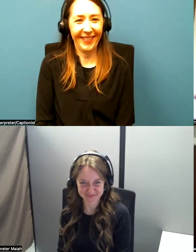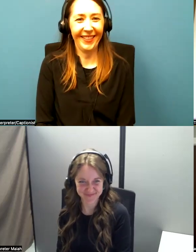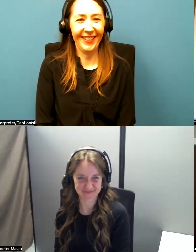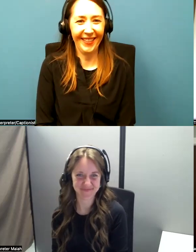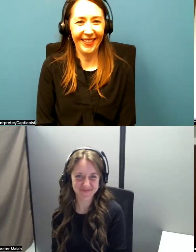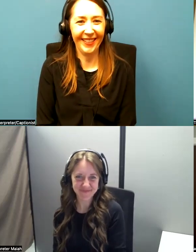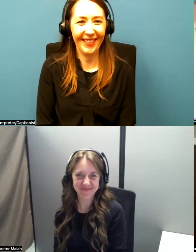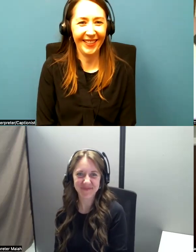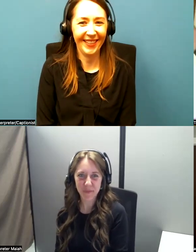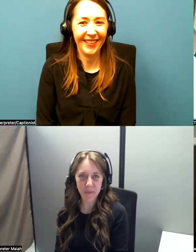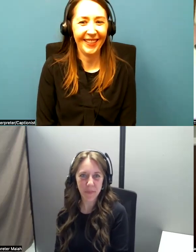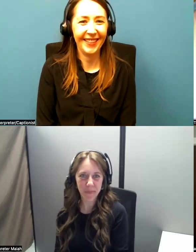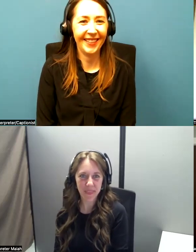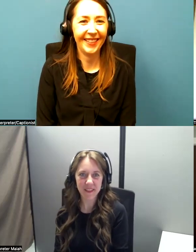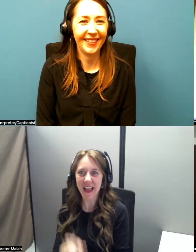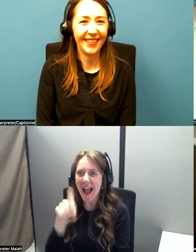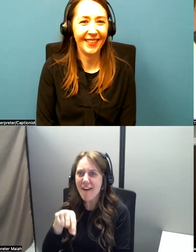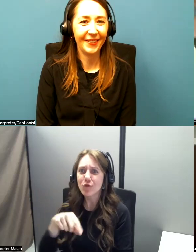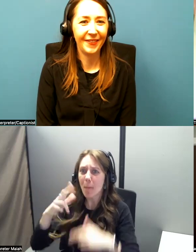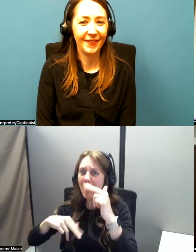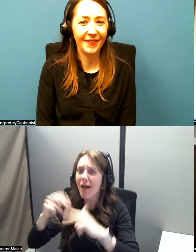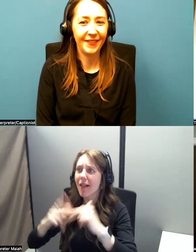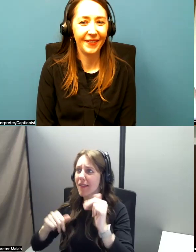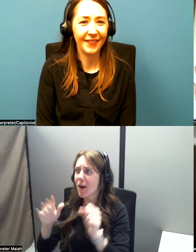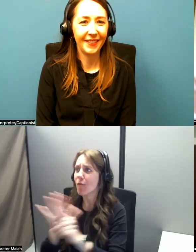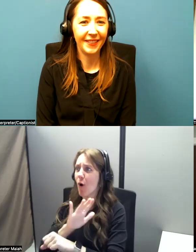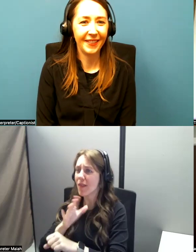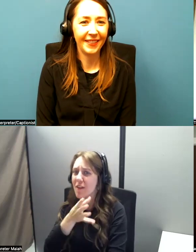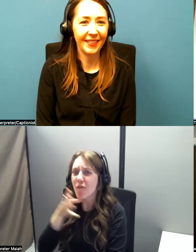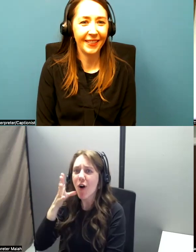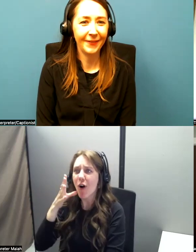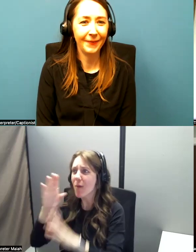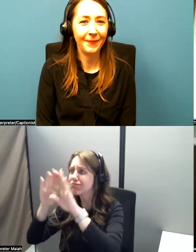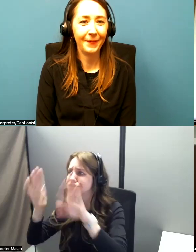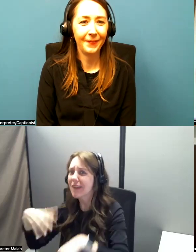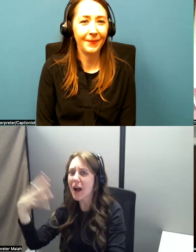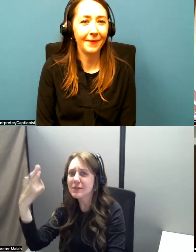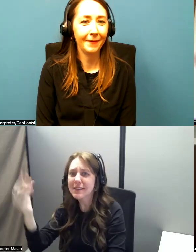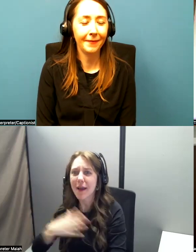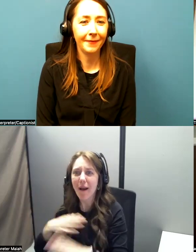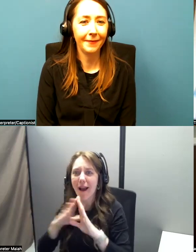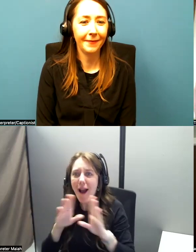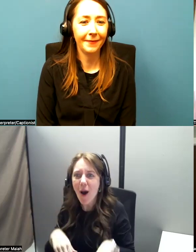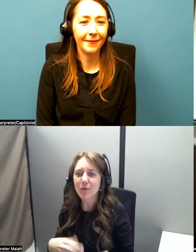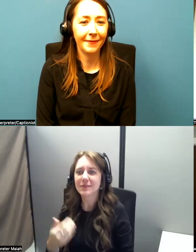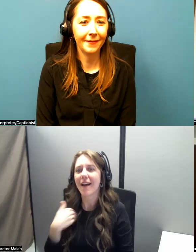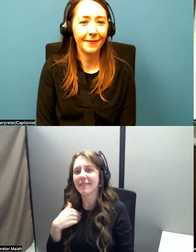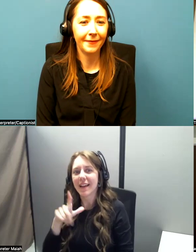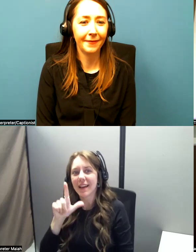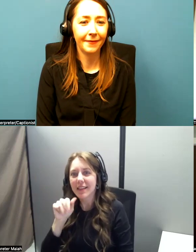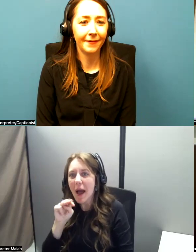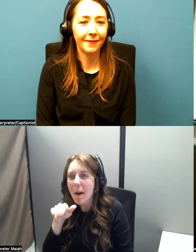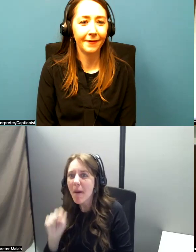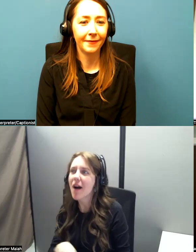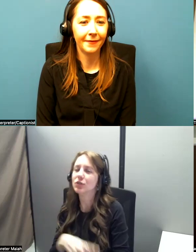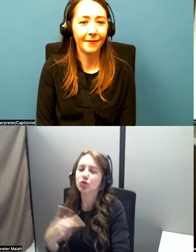But we want to have another build like a whole farm outside my house, have llama, sheep, whatever. Sure, why not? Why